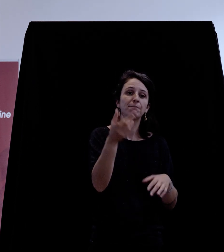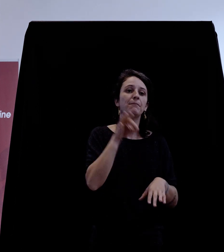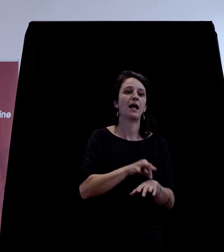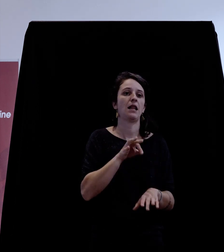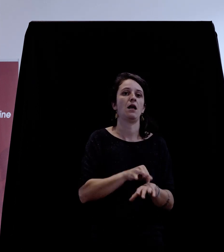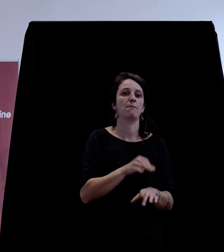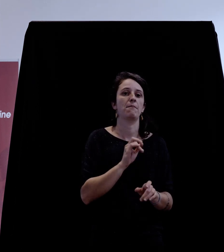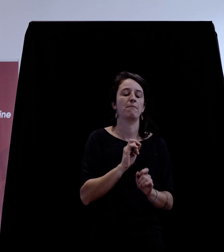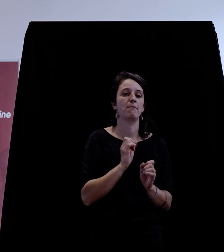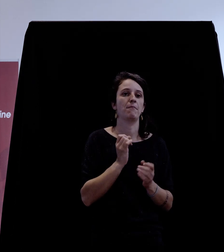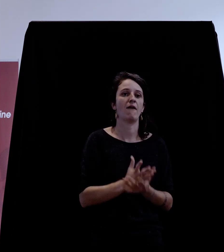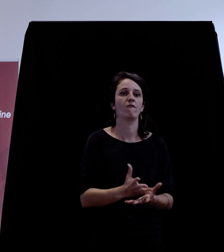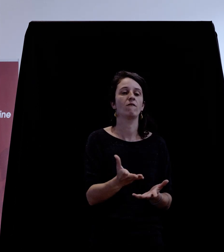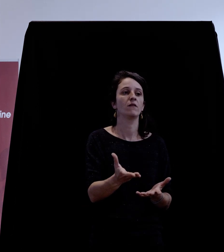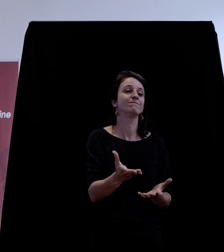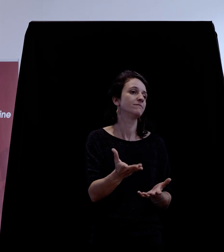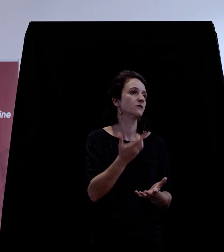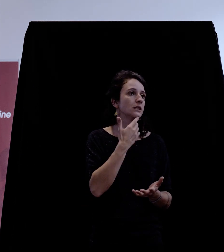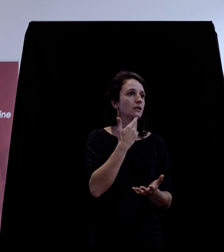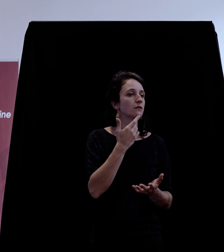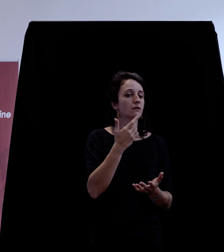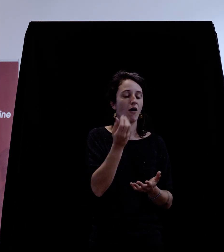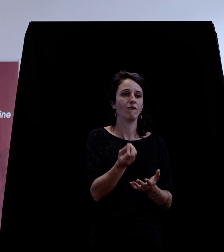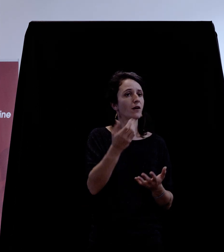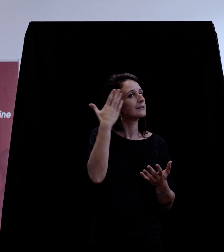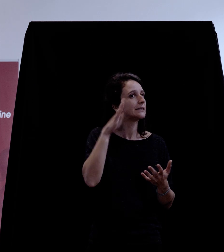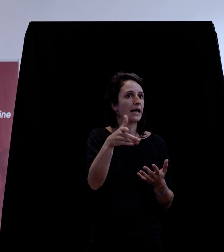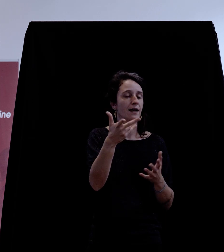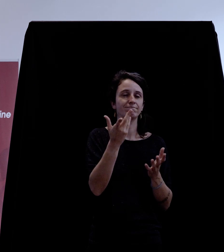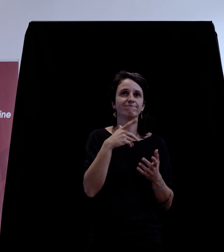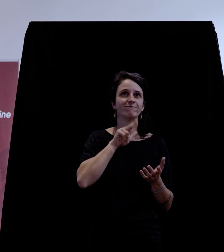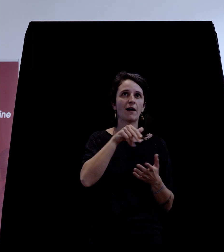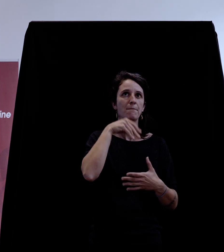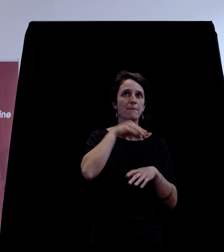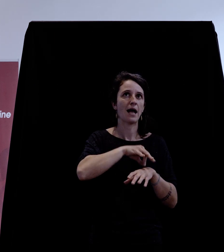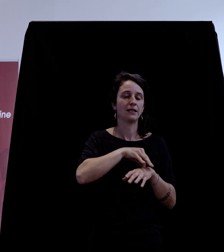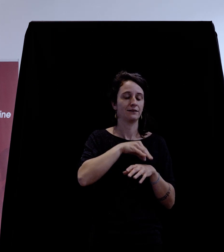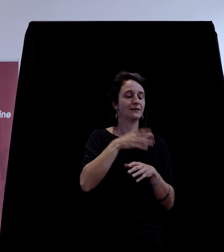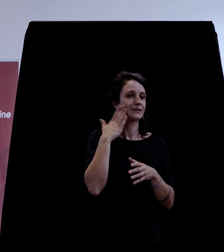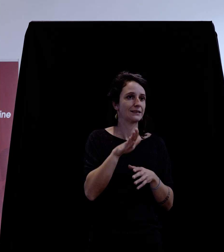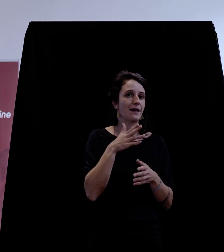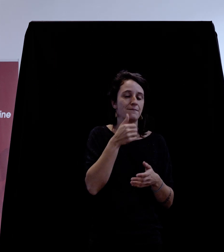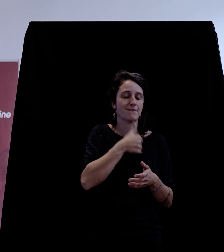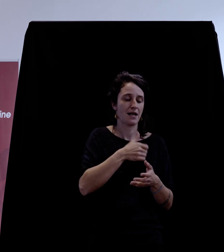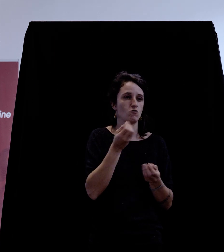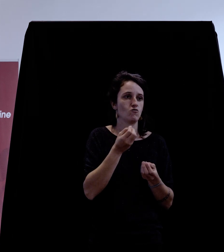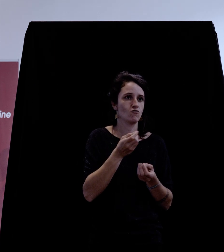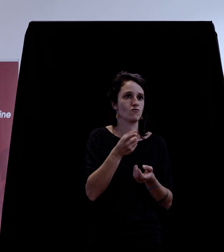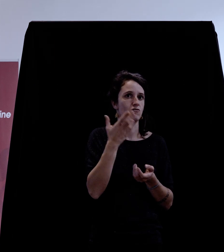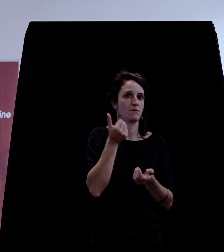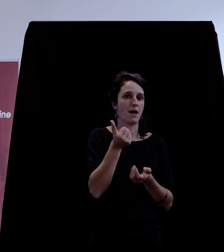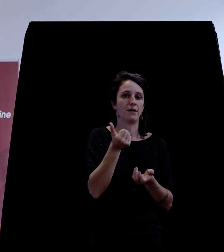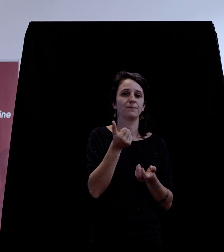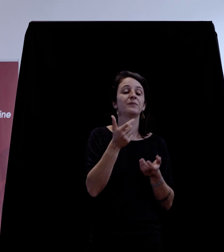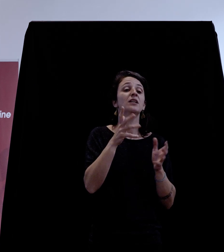one of the sources of pain for kids with charge is the whole gastrointestinal system, right? Lots of gas, constipation, difficult